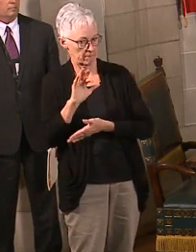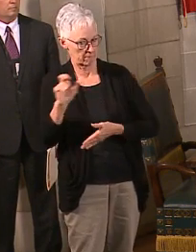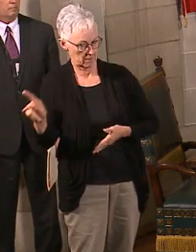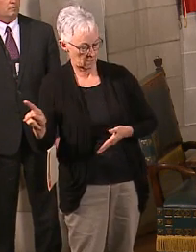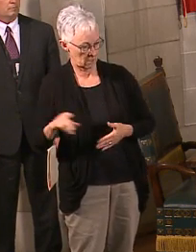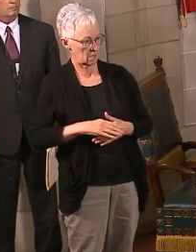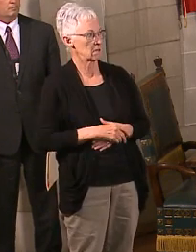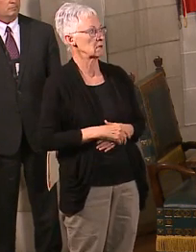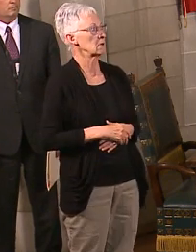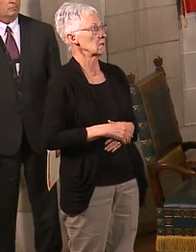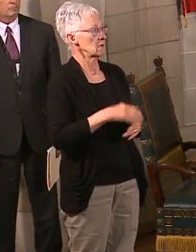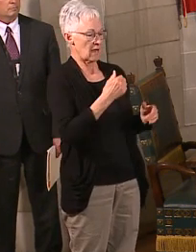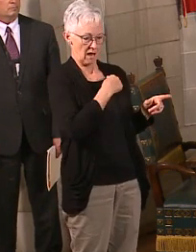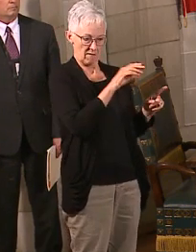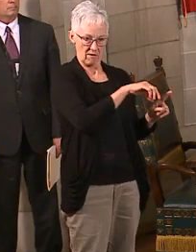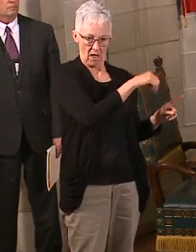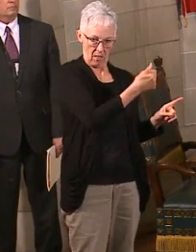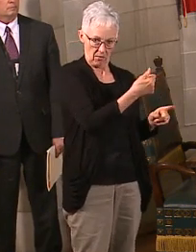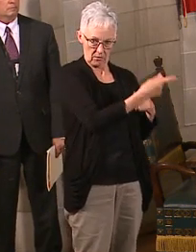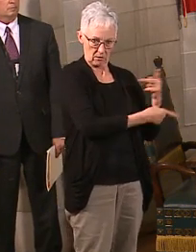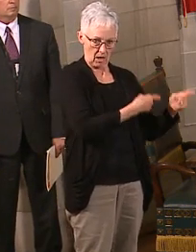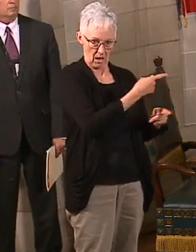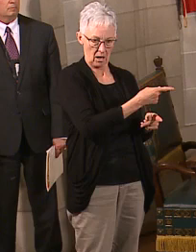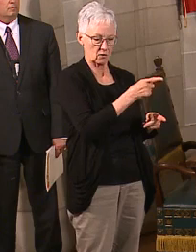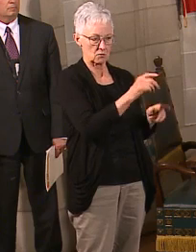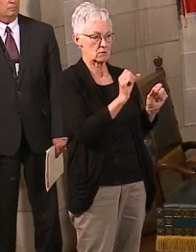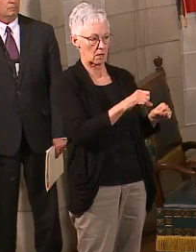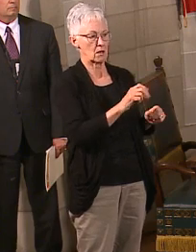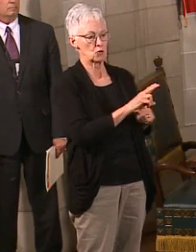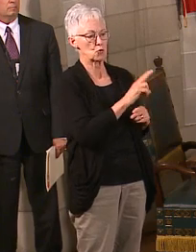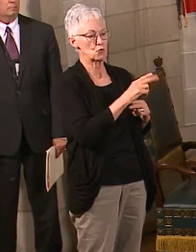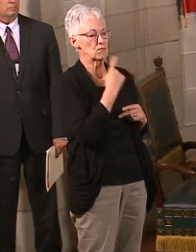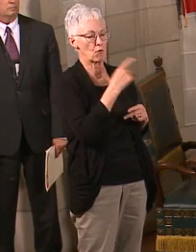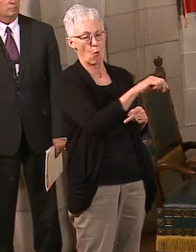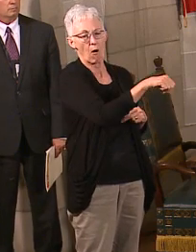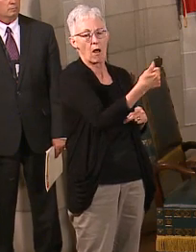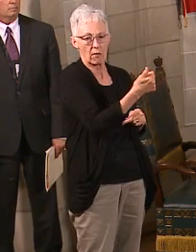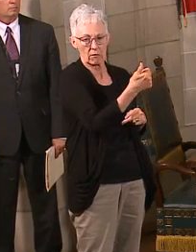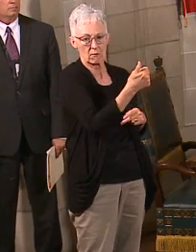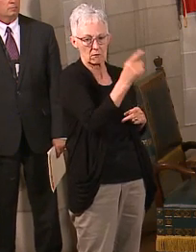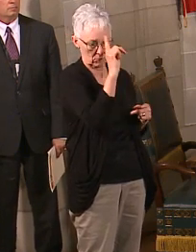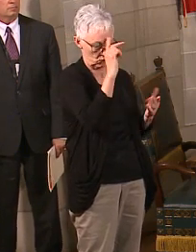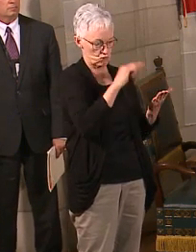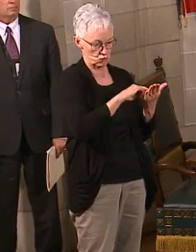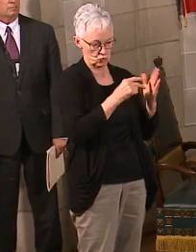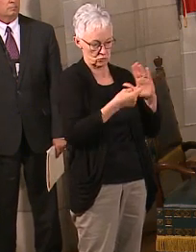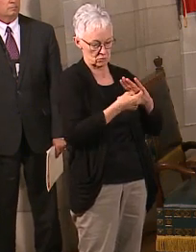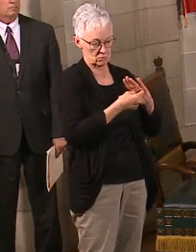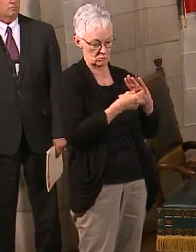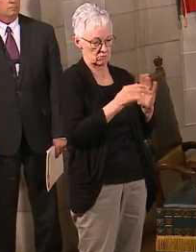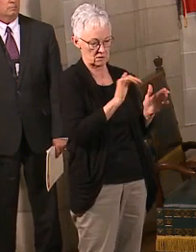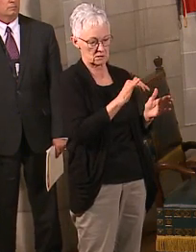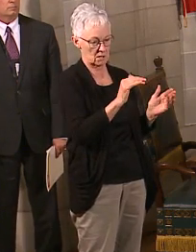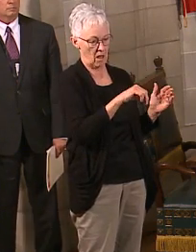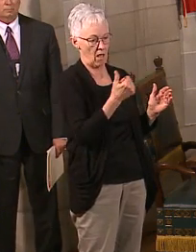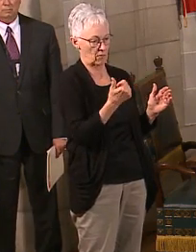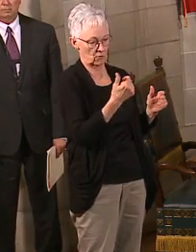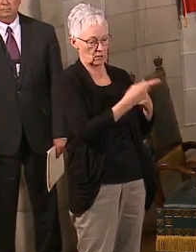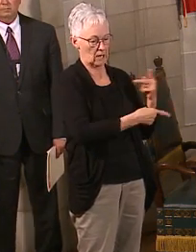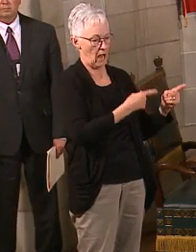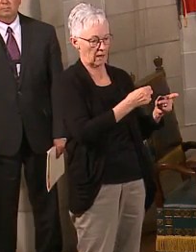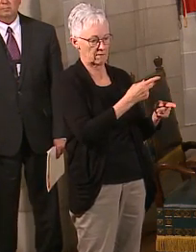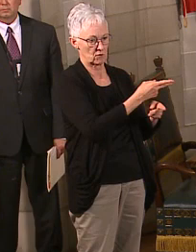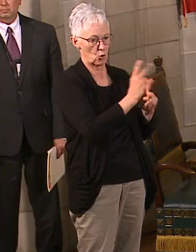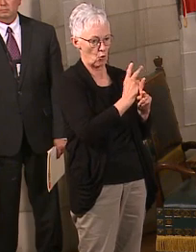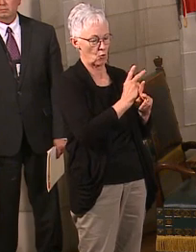dip on that. You can't use both for the payroll, but you can use them for different types of other, say, capital expenses or not capital expenses, but other type of expenses you may have that are